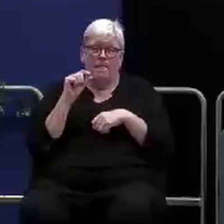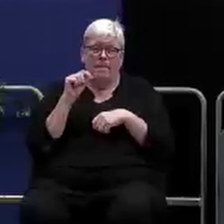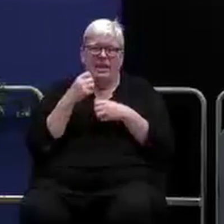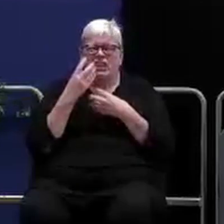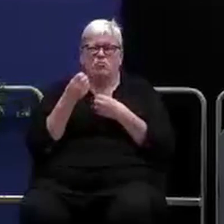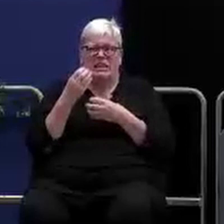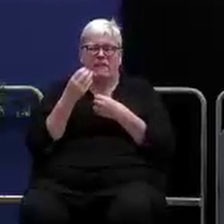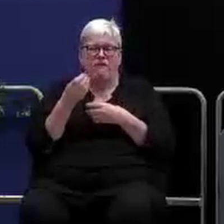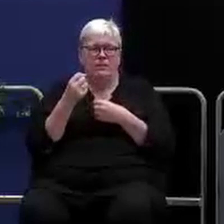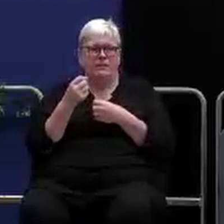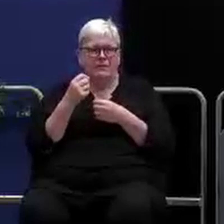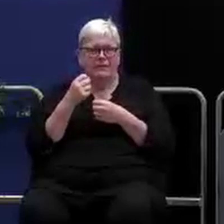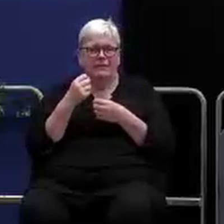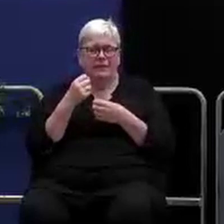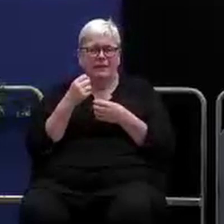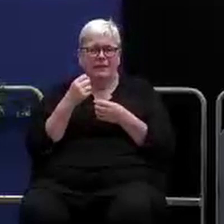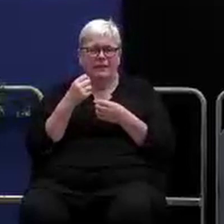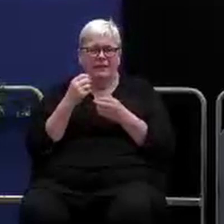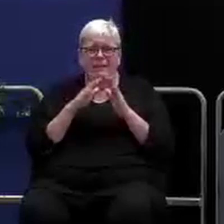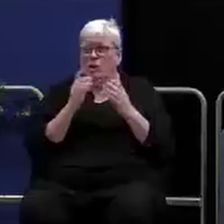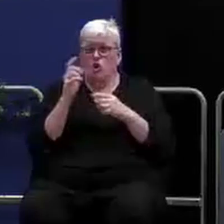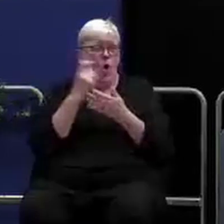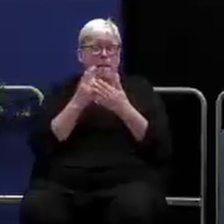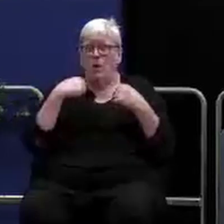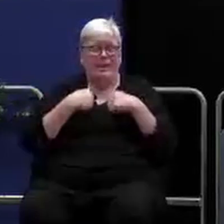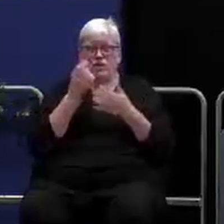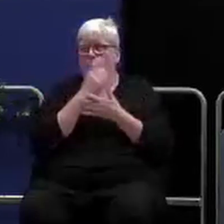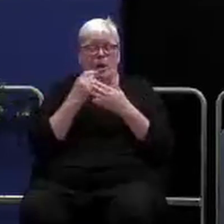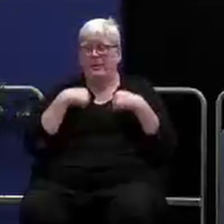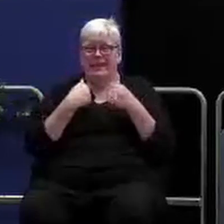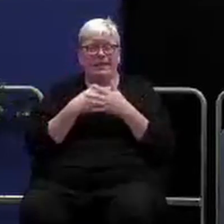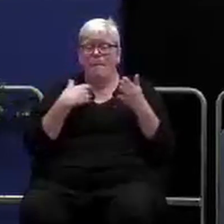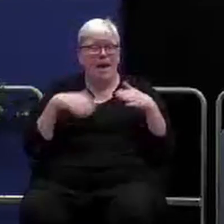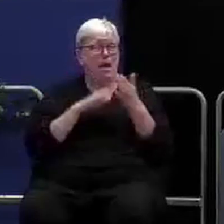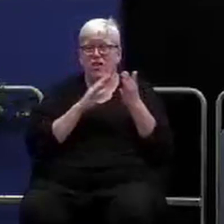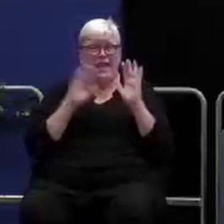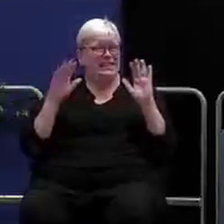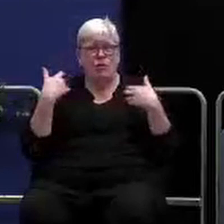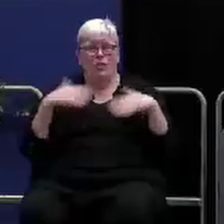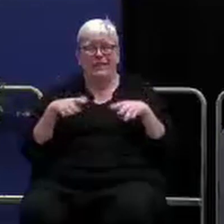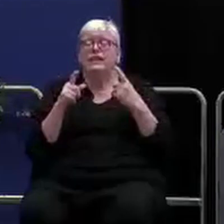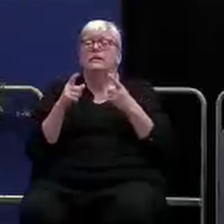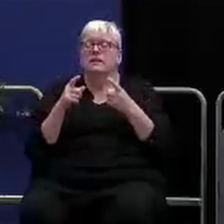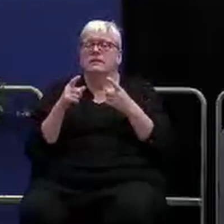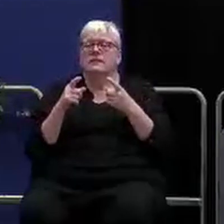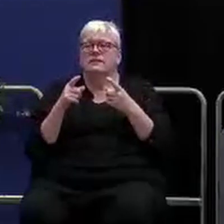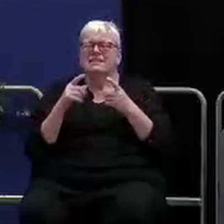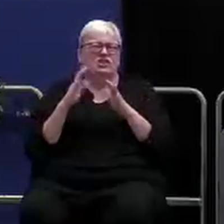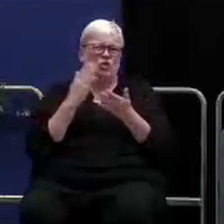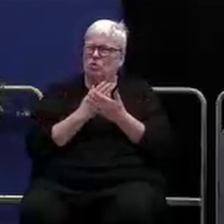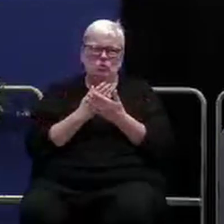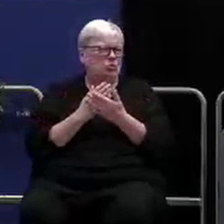expressive. And so I was like, the book isn't about me, it's not about me, it's just about my mother. And that was not quite